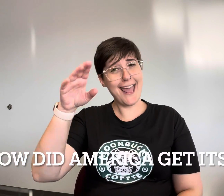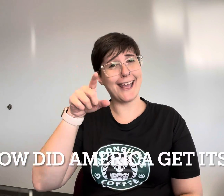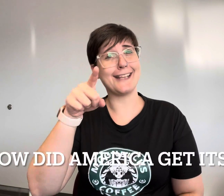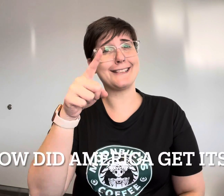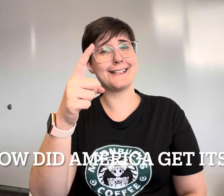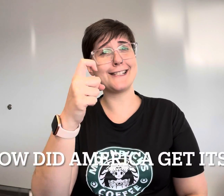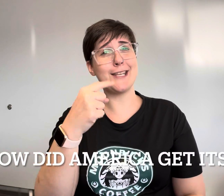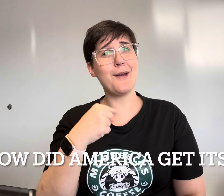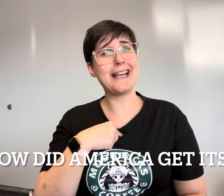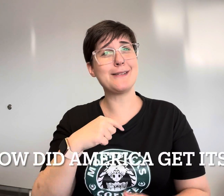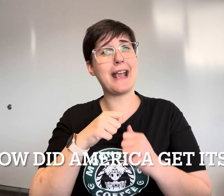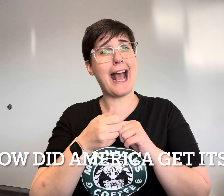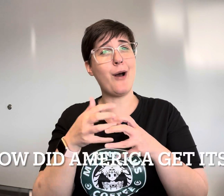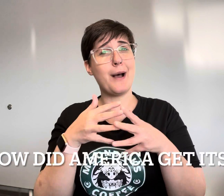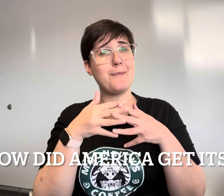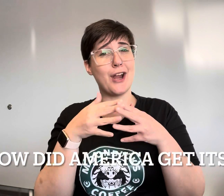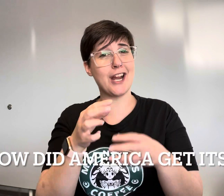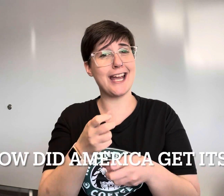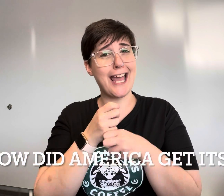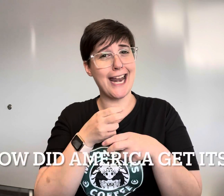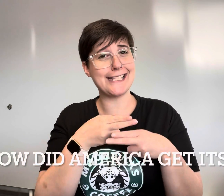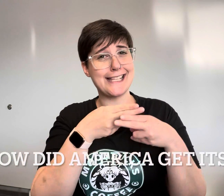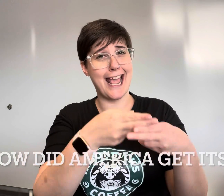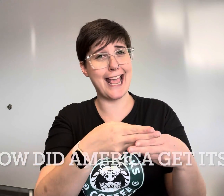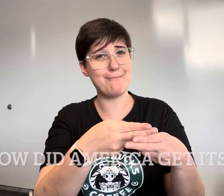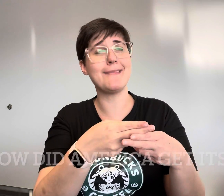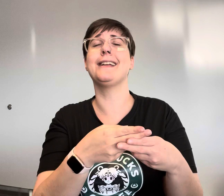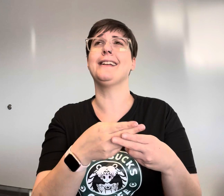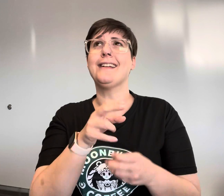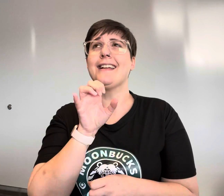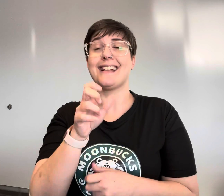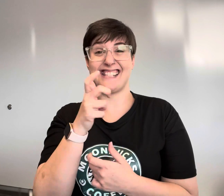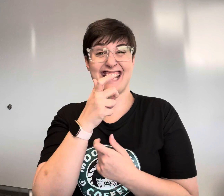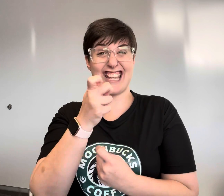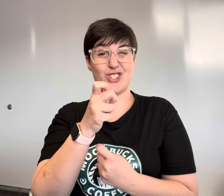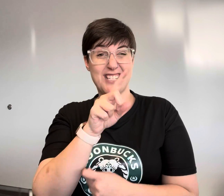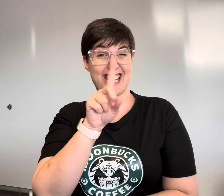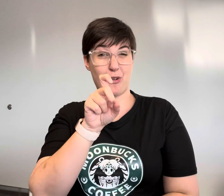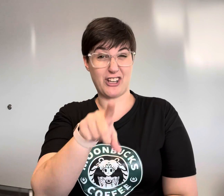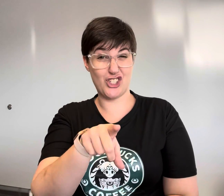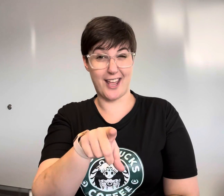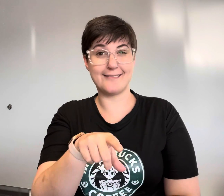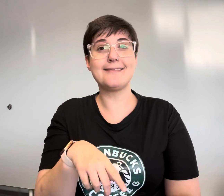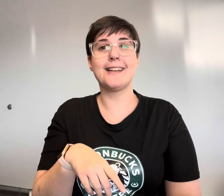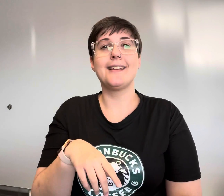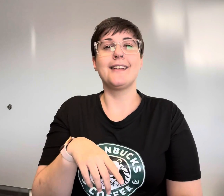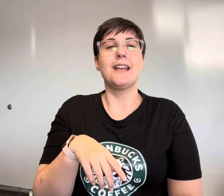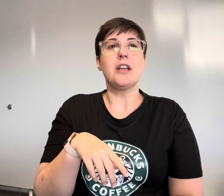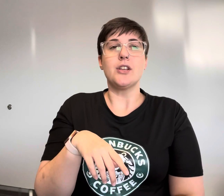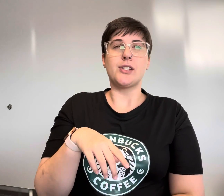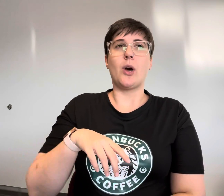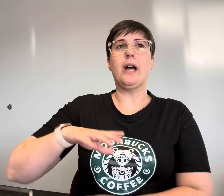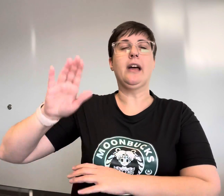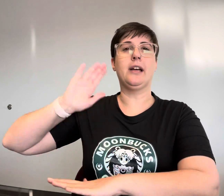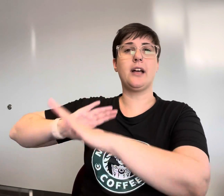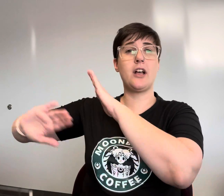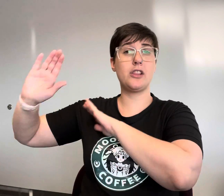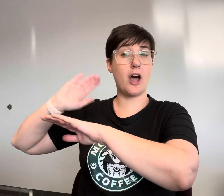Hey, so you asked me how America got its name? That's an interesting question. So, long